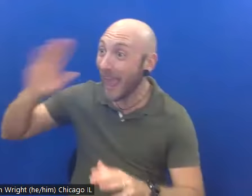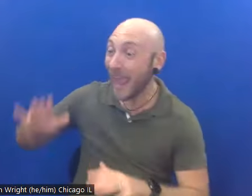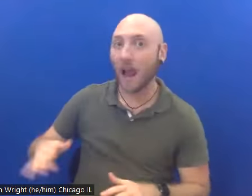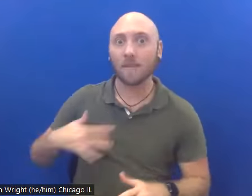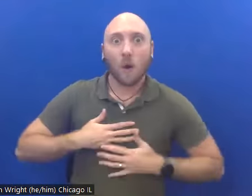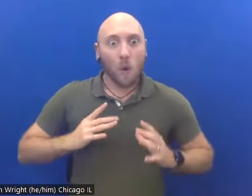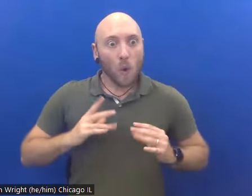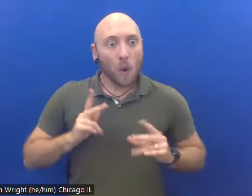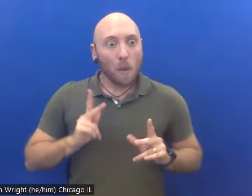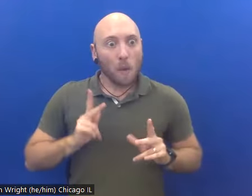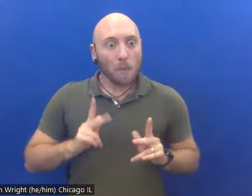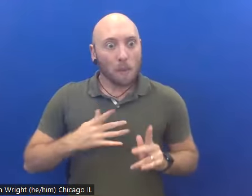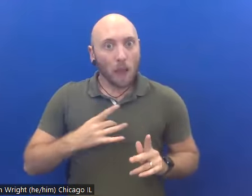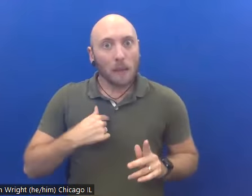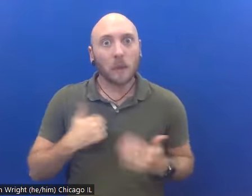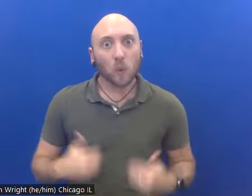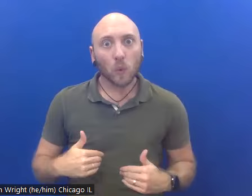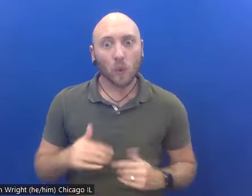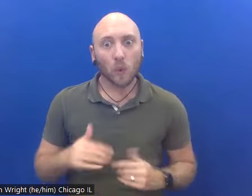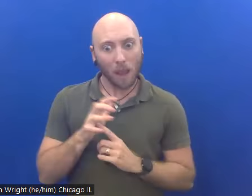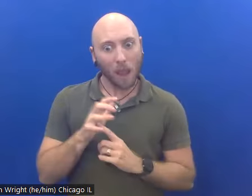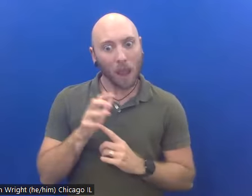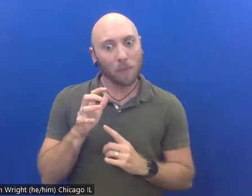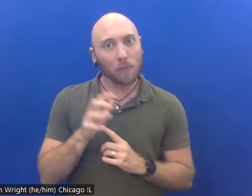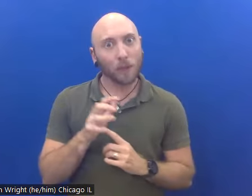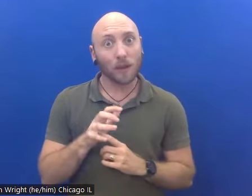was just add alcohol, and I got it made.